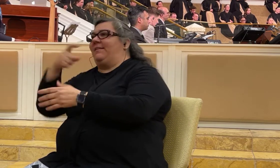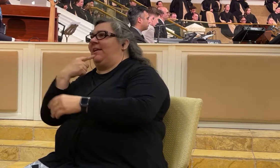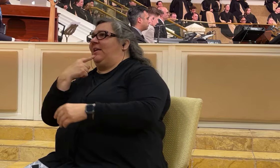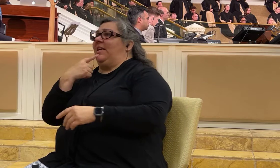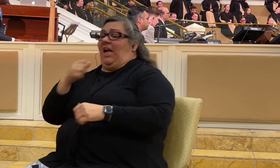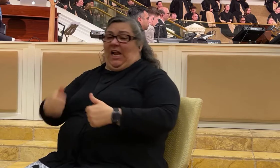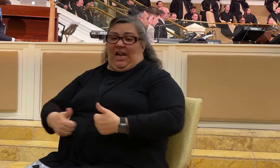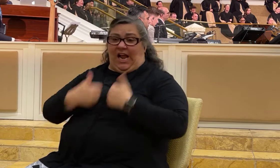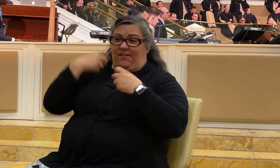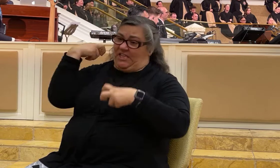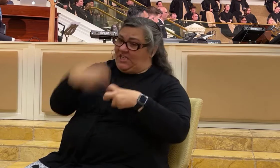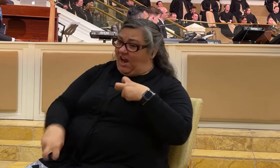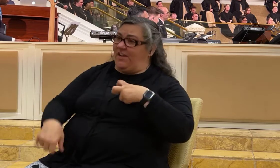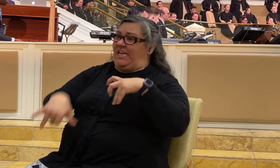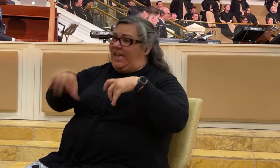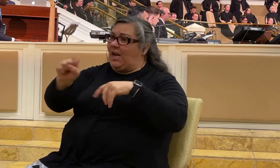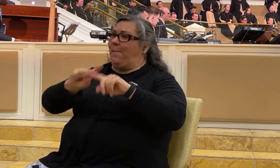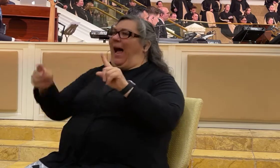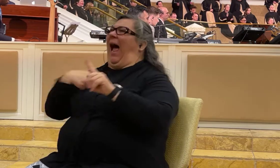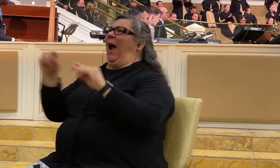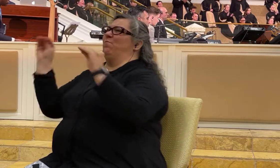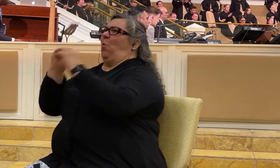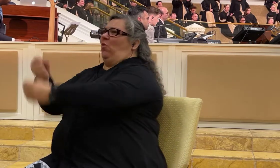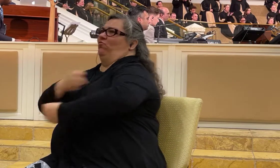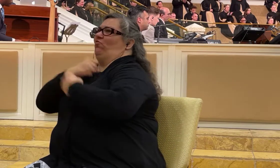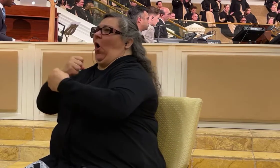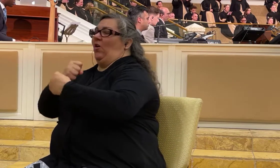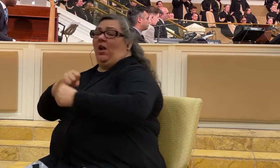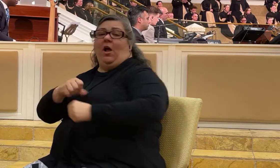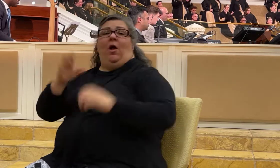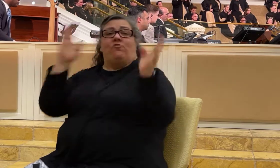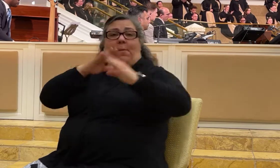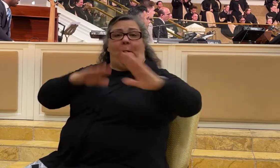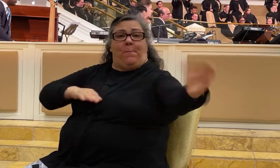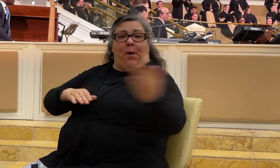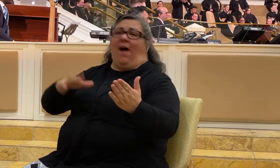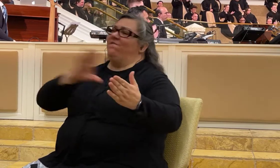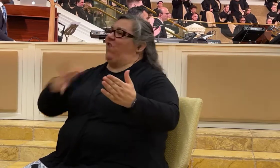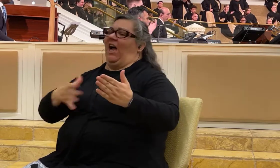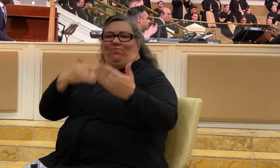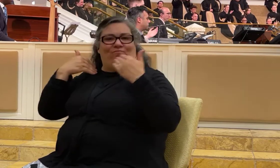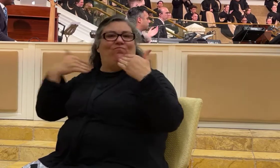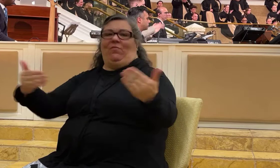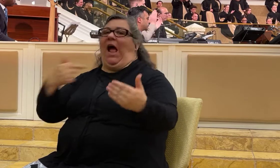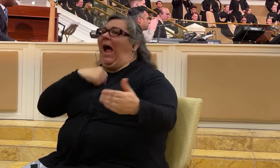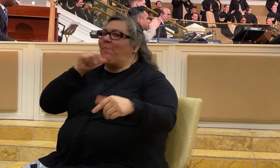tough, but I'm tough. There's sometimes you've got to say, bring it on, and you're not backing me up.